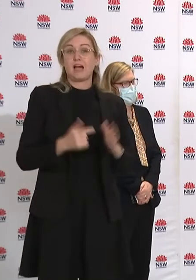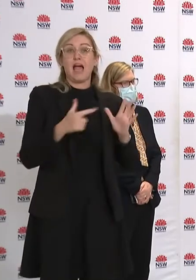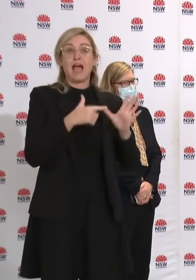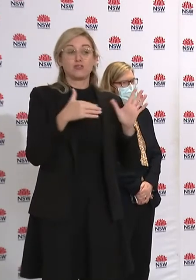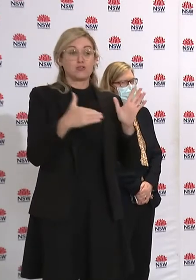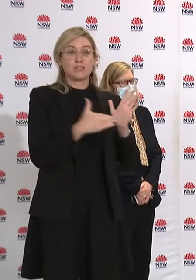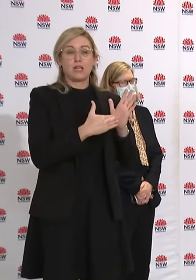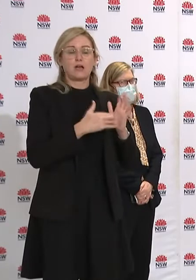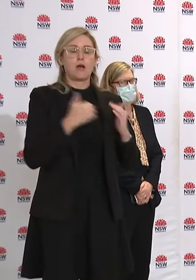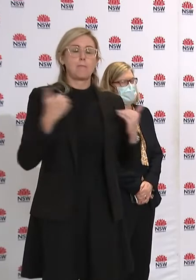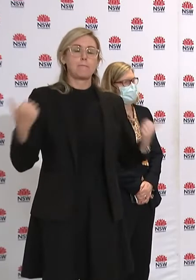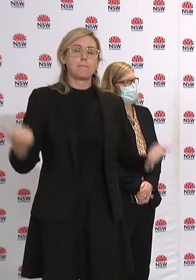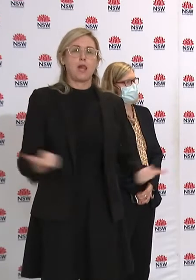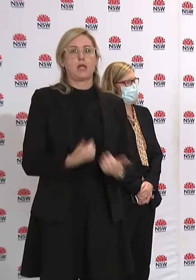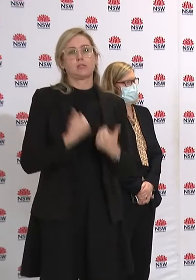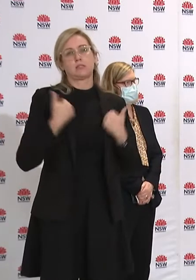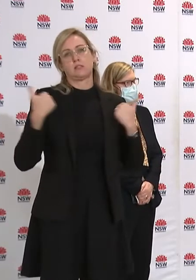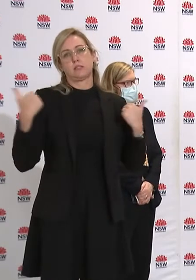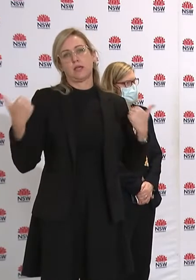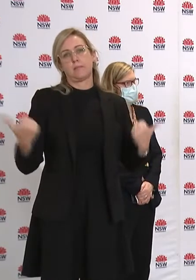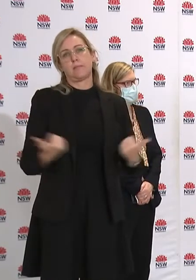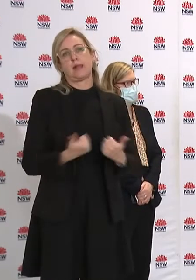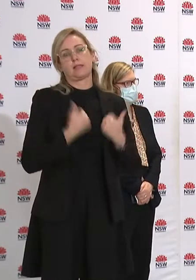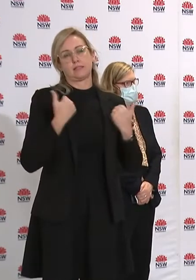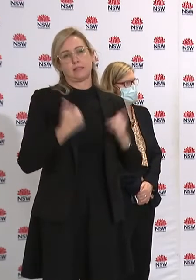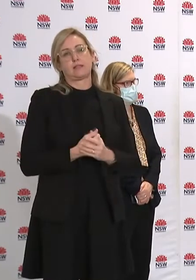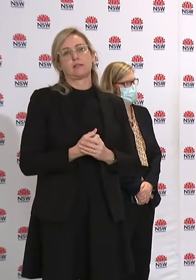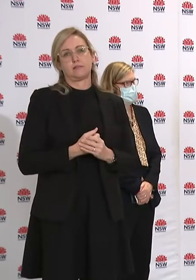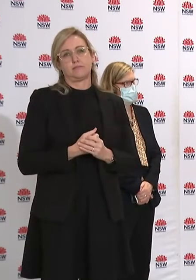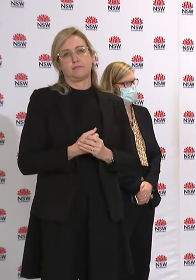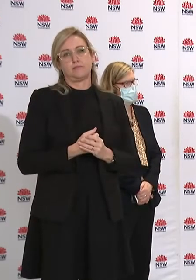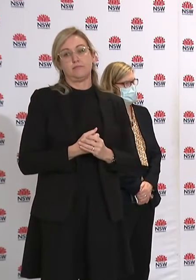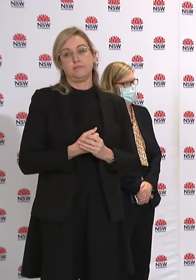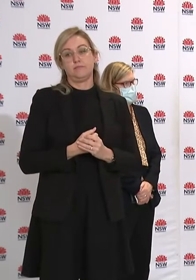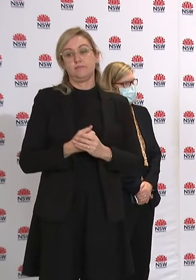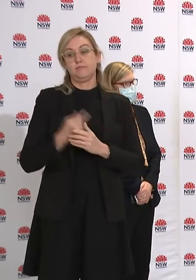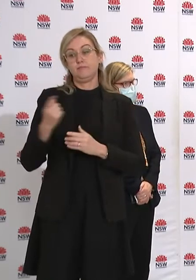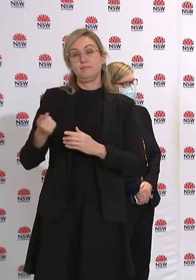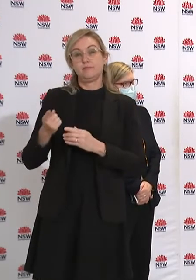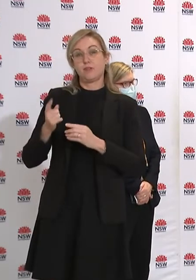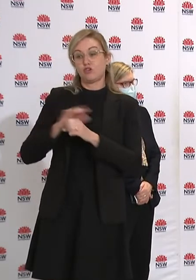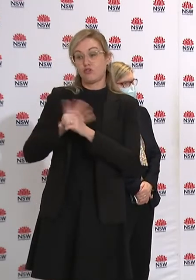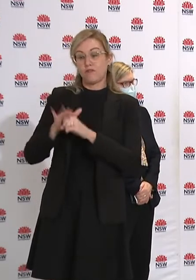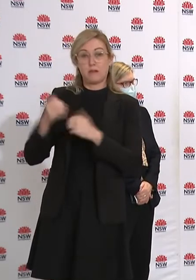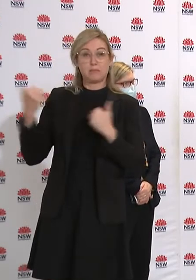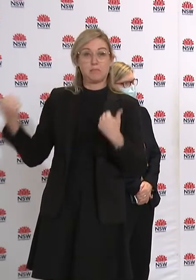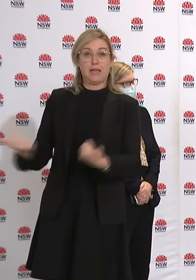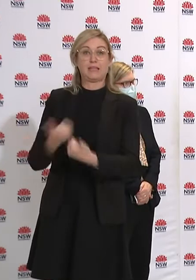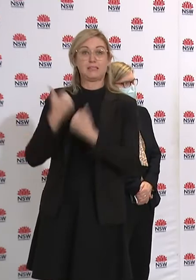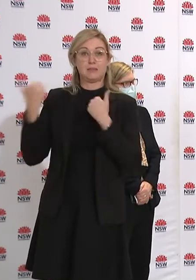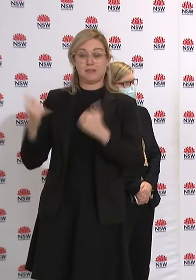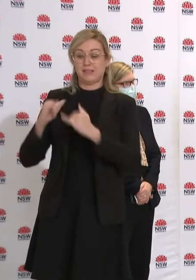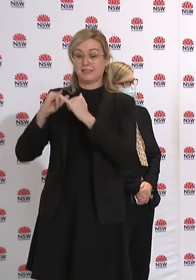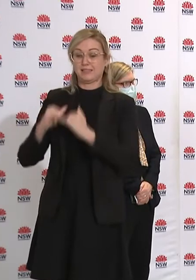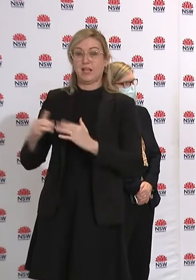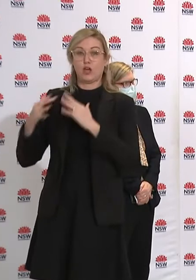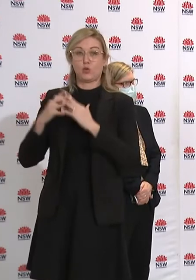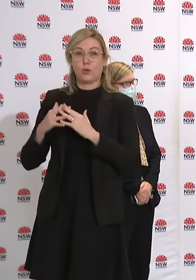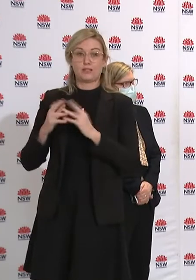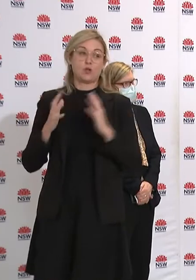is also vast amounts of virus in southwest and western Sydney. All we're saying here at the moment